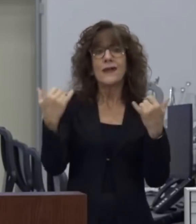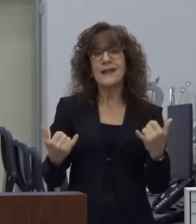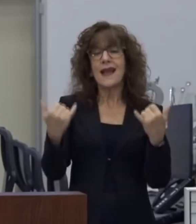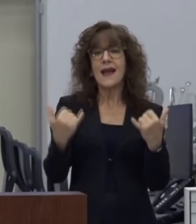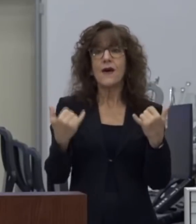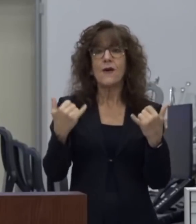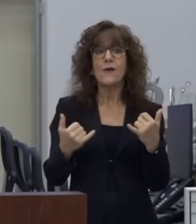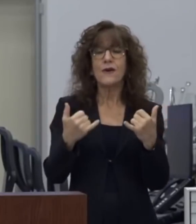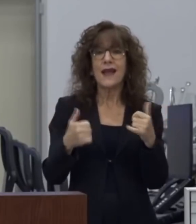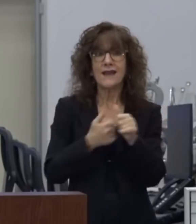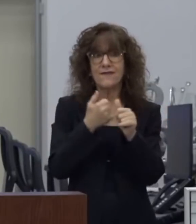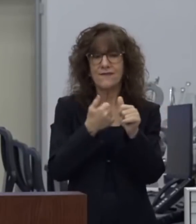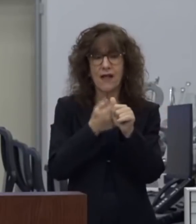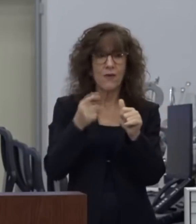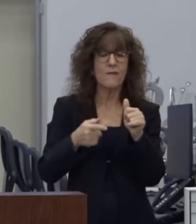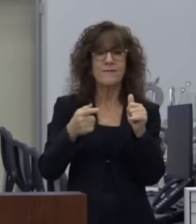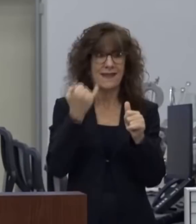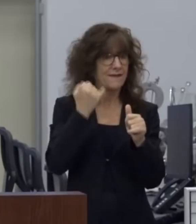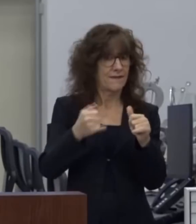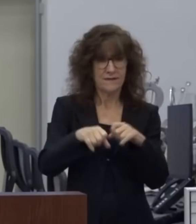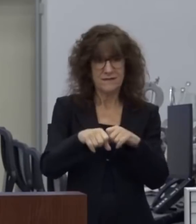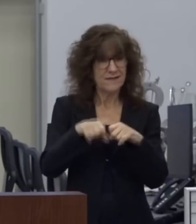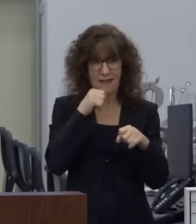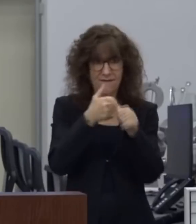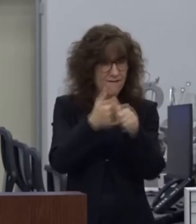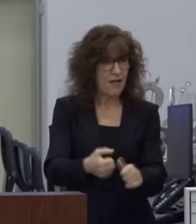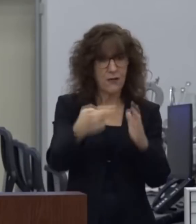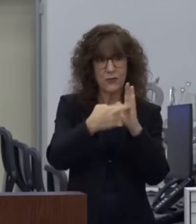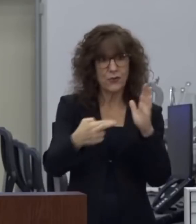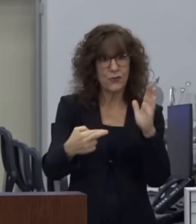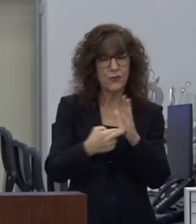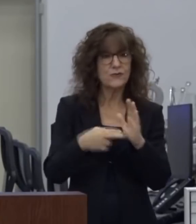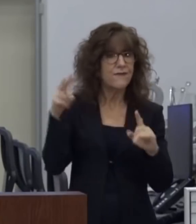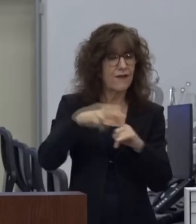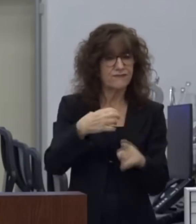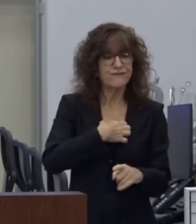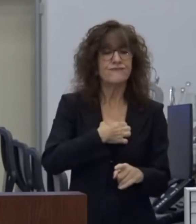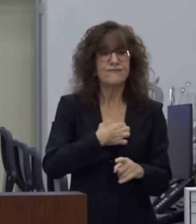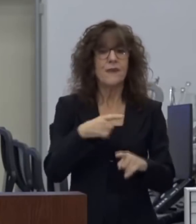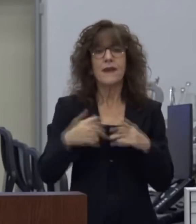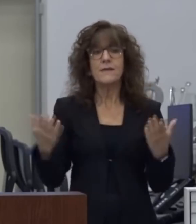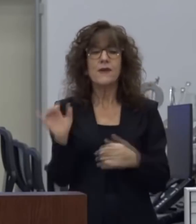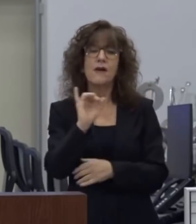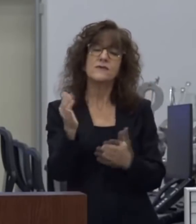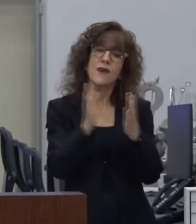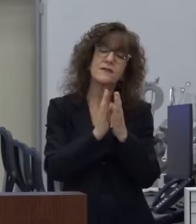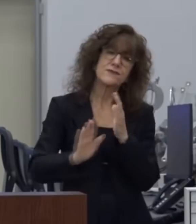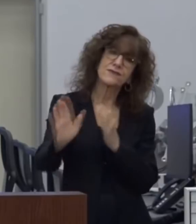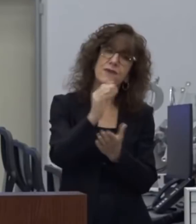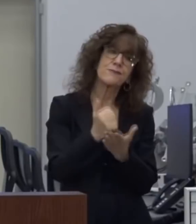quickly follow up on reports of non-compliance with COVID-19 safety measures. But I'm here today also to ask for